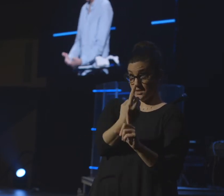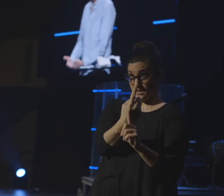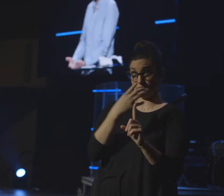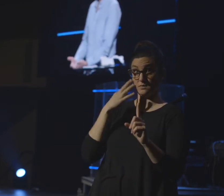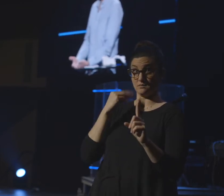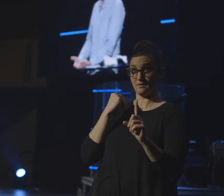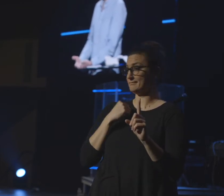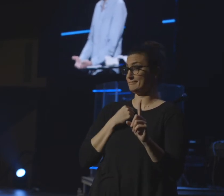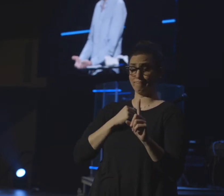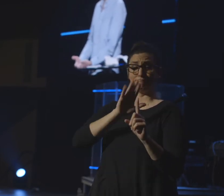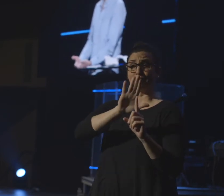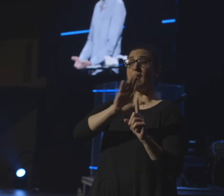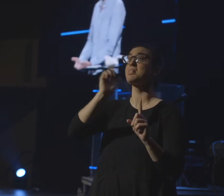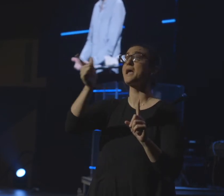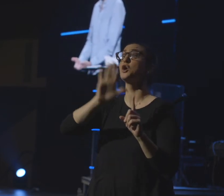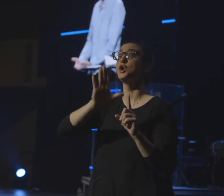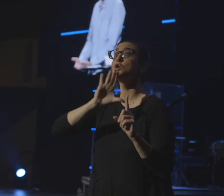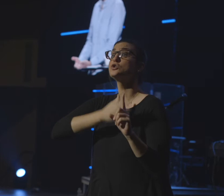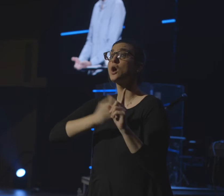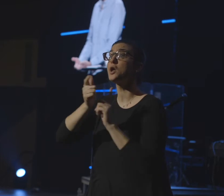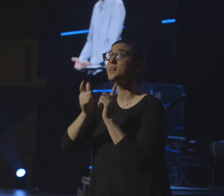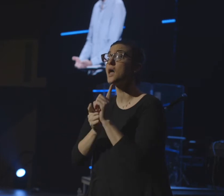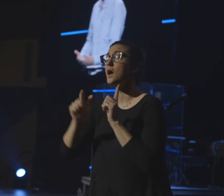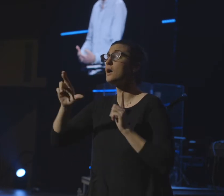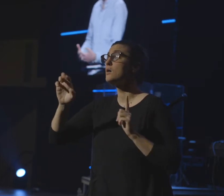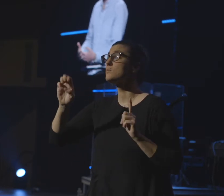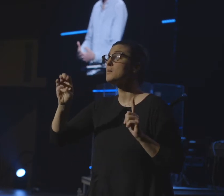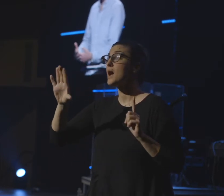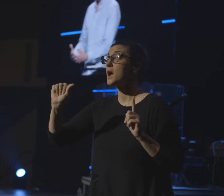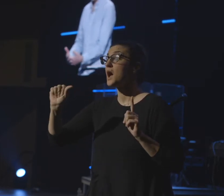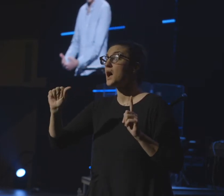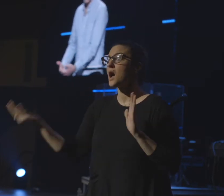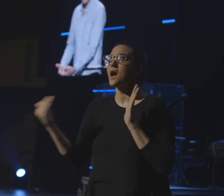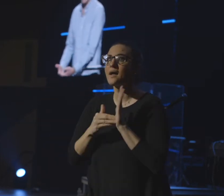Her daughter-in-law, Rebecca, can't have children either. It's a huge part of the story. And her